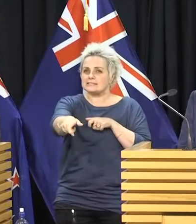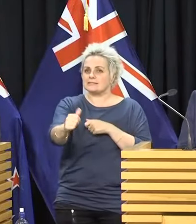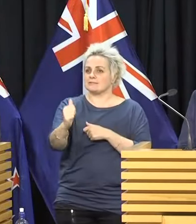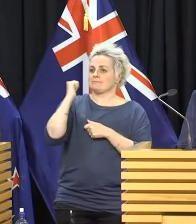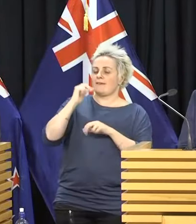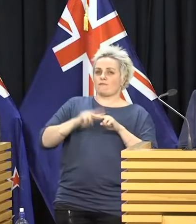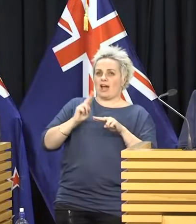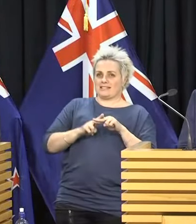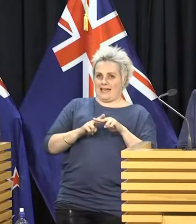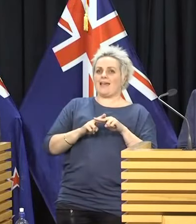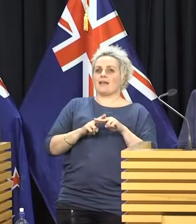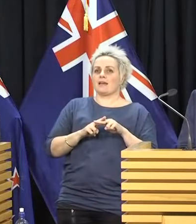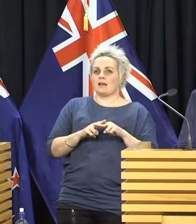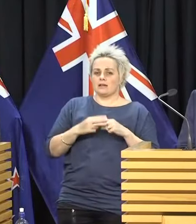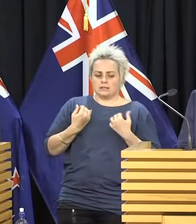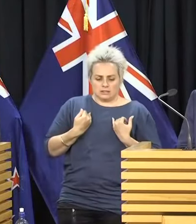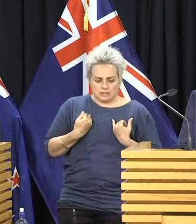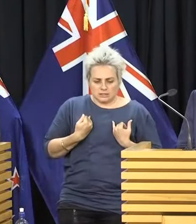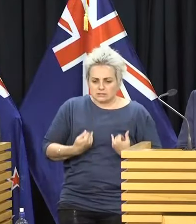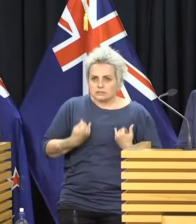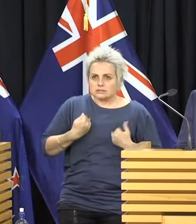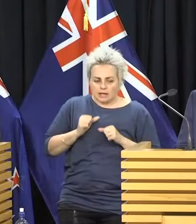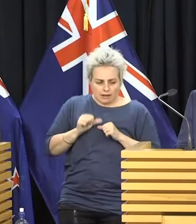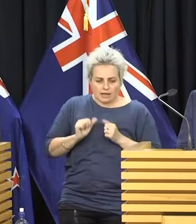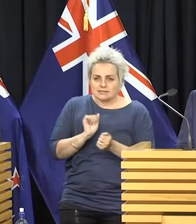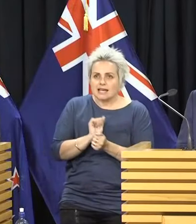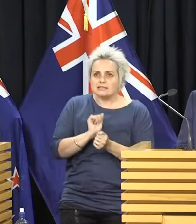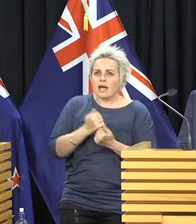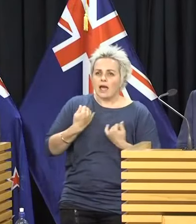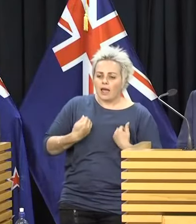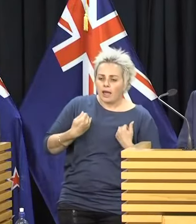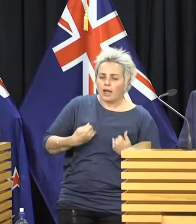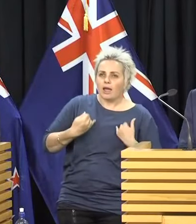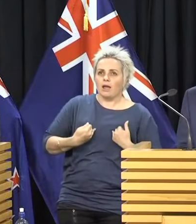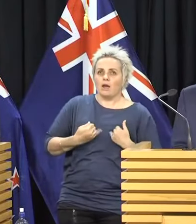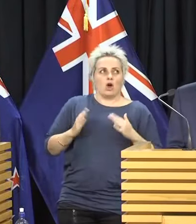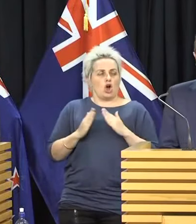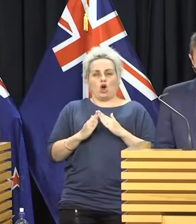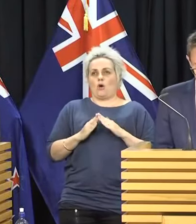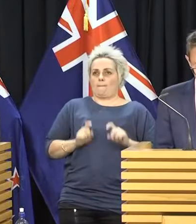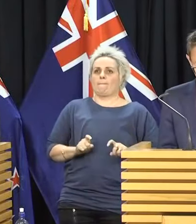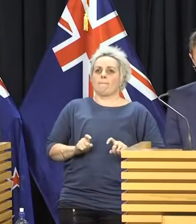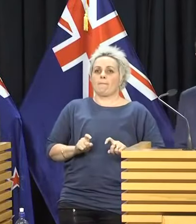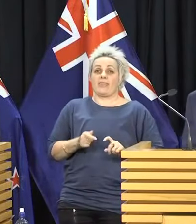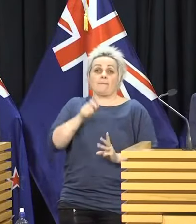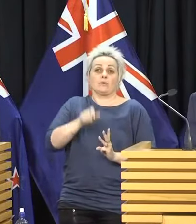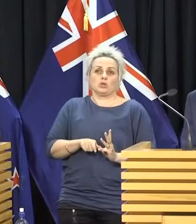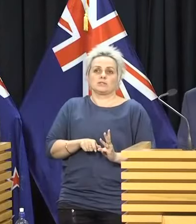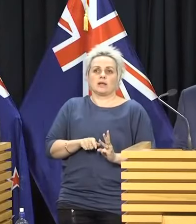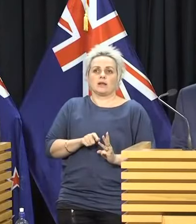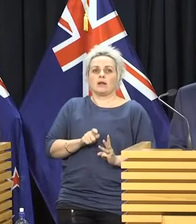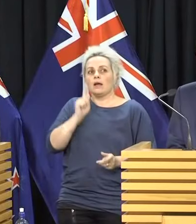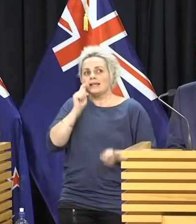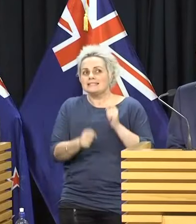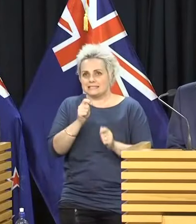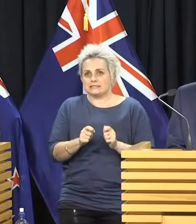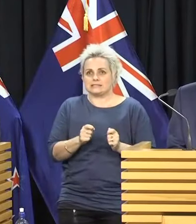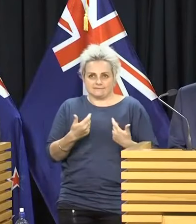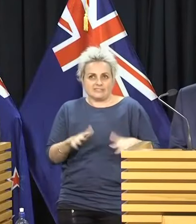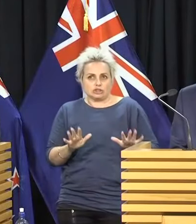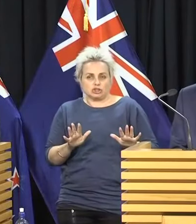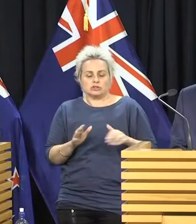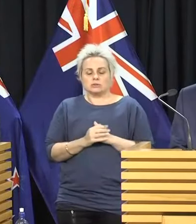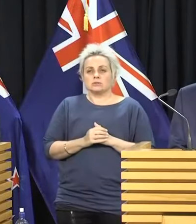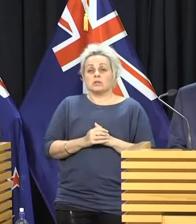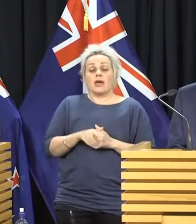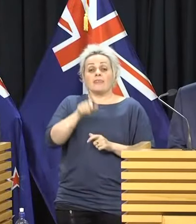on developing symptoms on the Saturday they had isolated at home and had a COVID test. Although